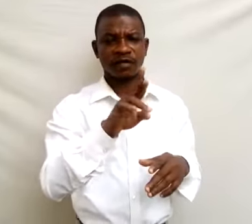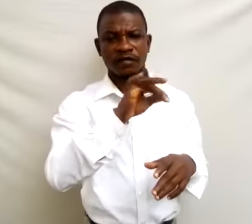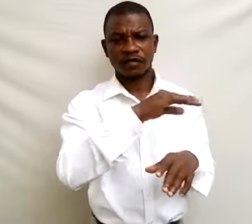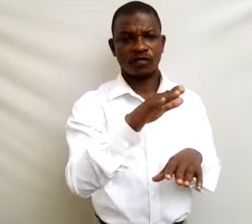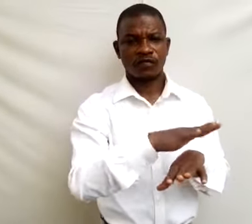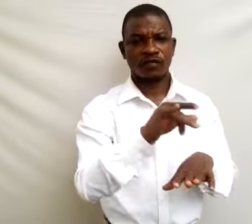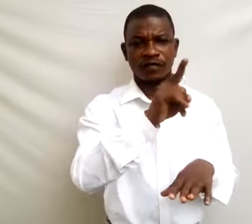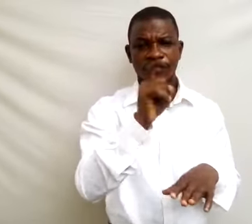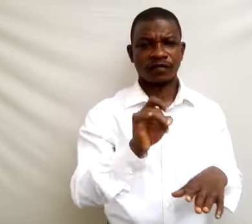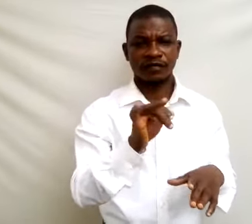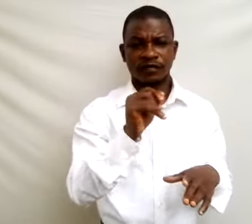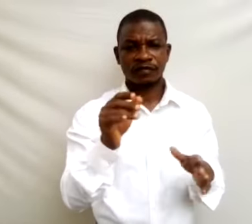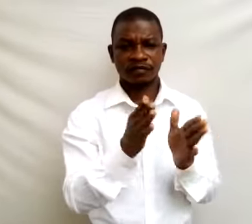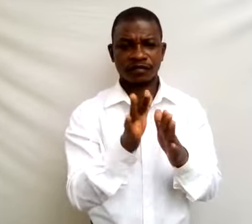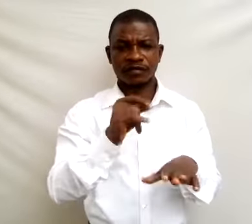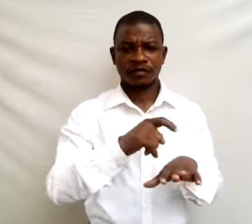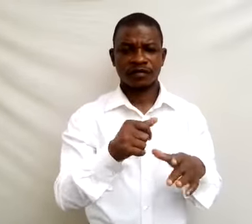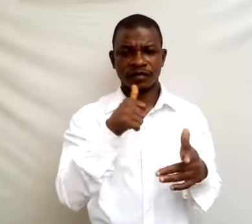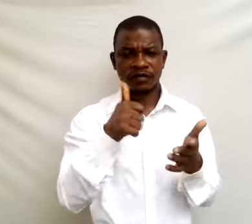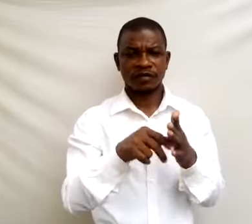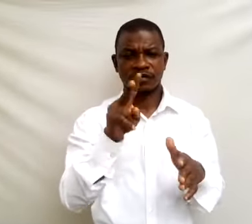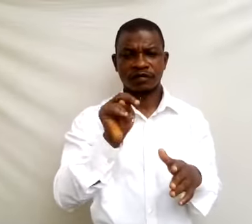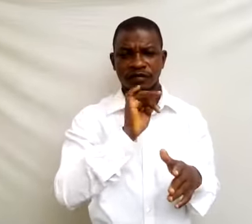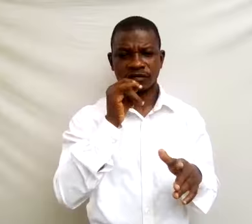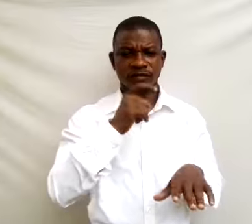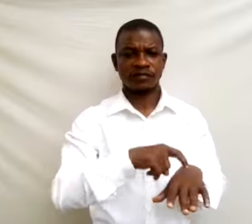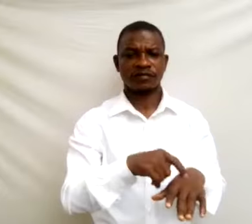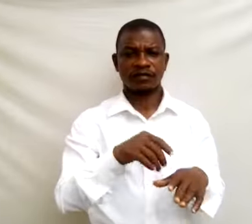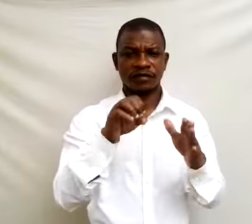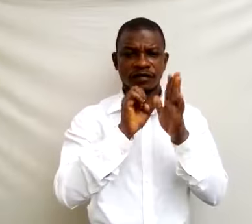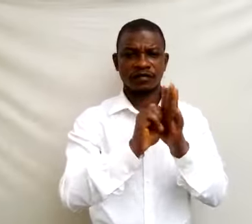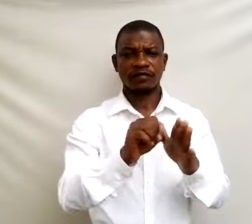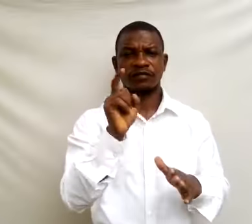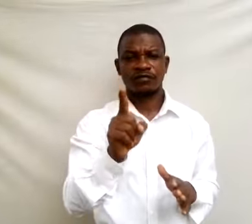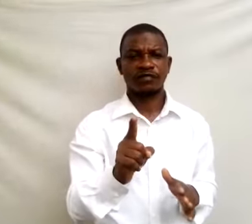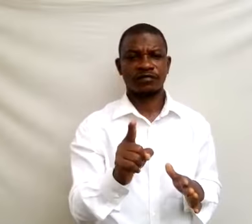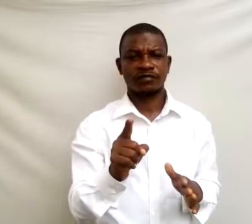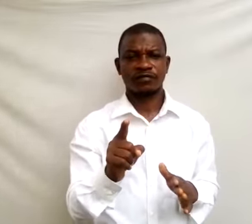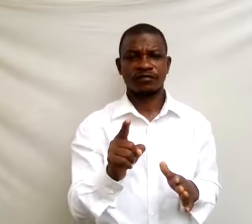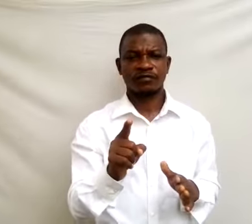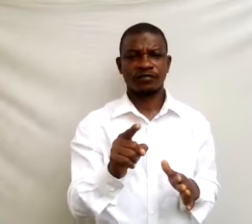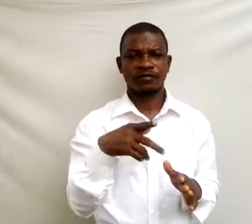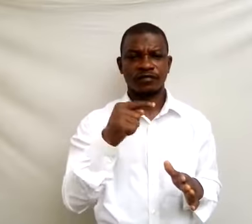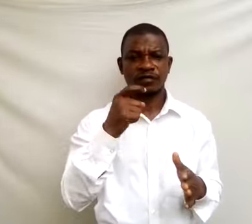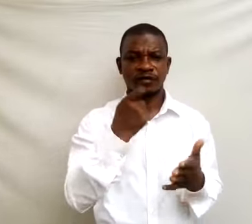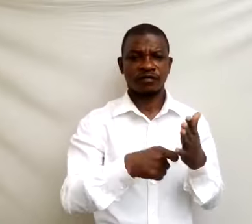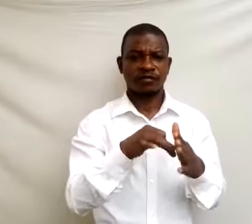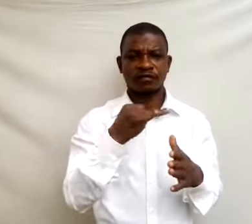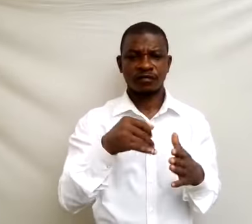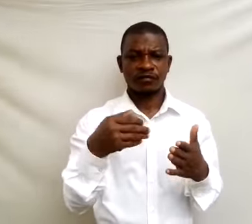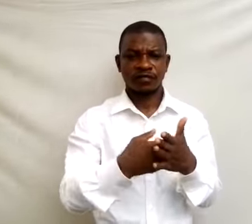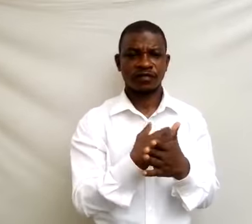letter n is time. Example 1. The cost of a new table